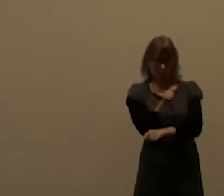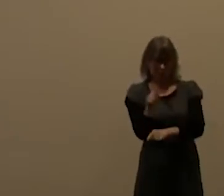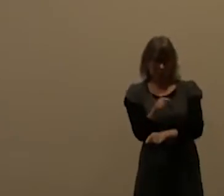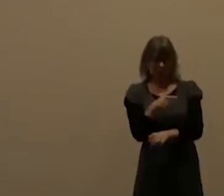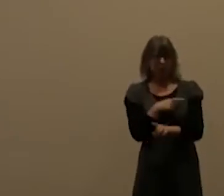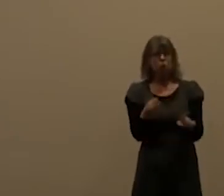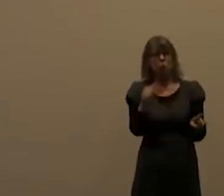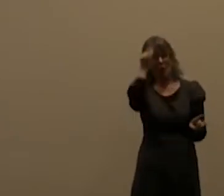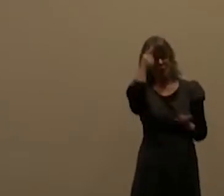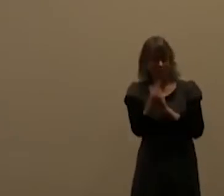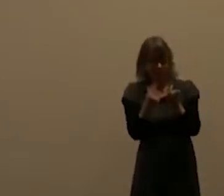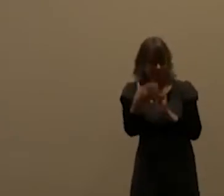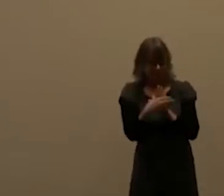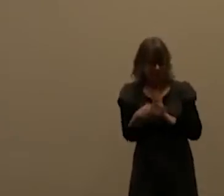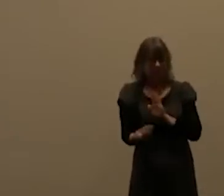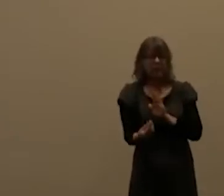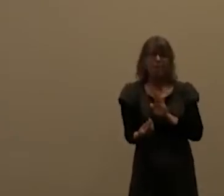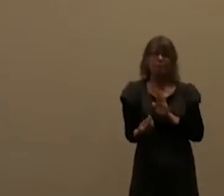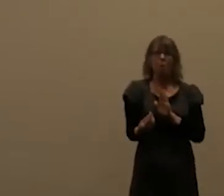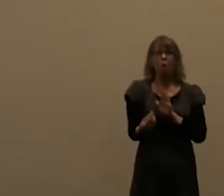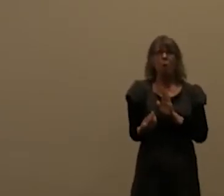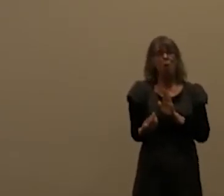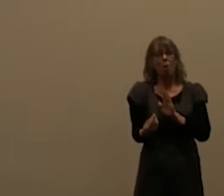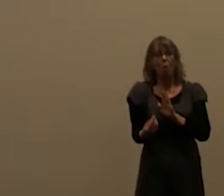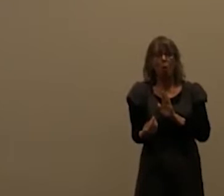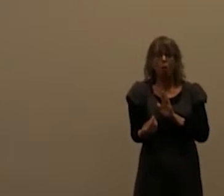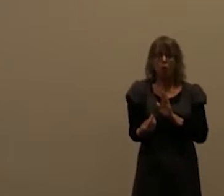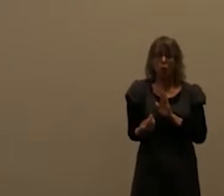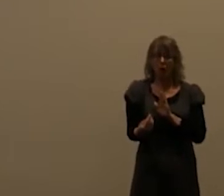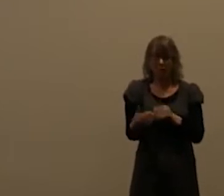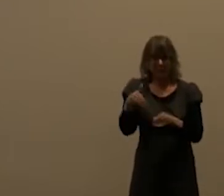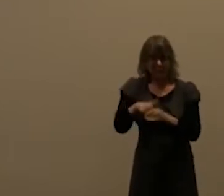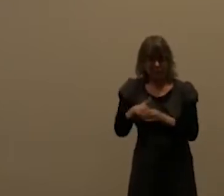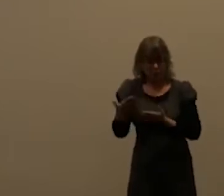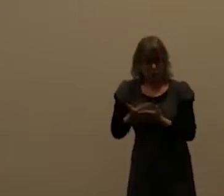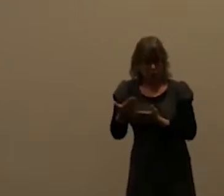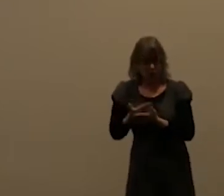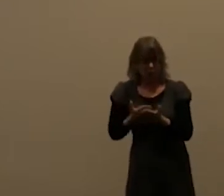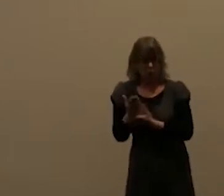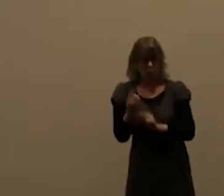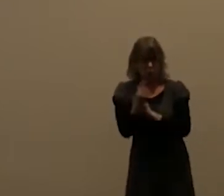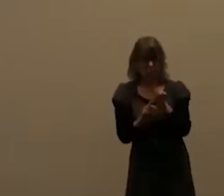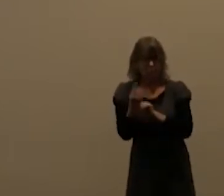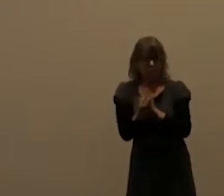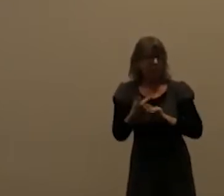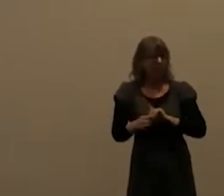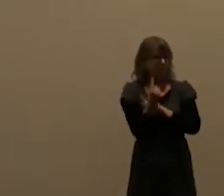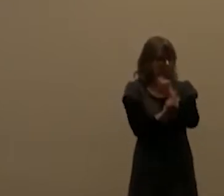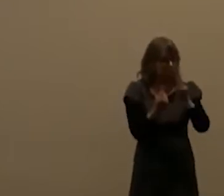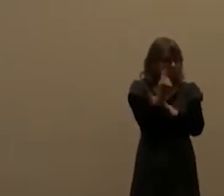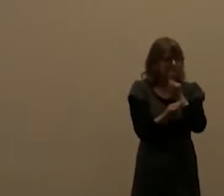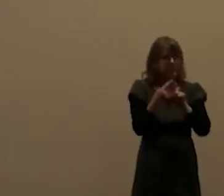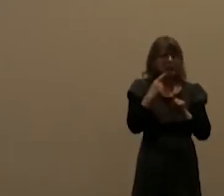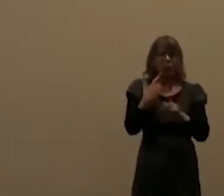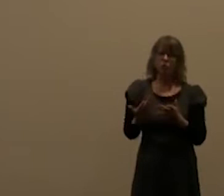meeting, right? And maybe you want to have an internal back channel chat with everyone to talk about, right? So maybe it's like an Ask Me Anything meeting or whatever, and you want to